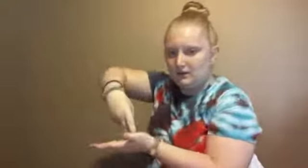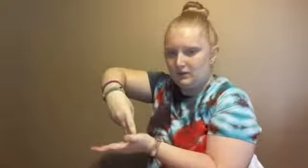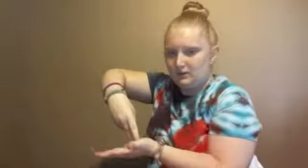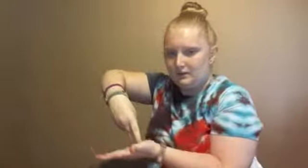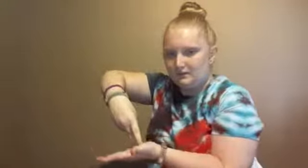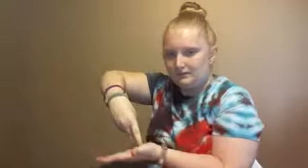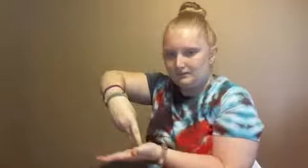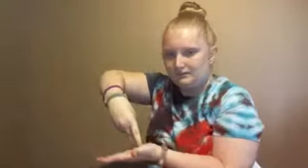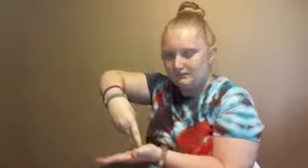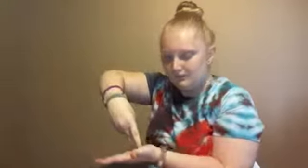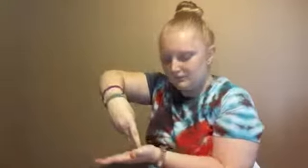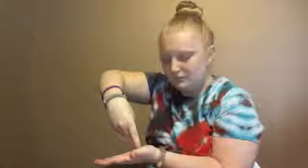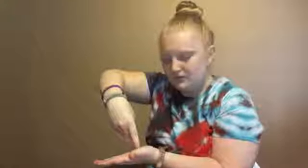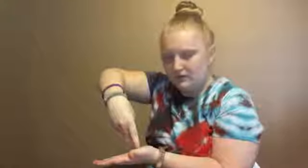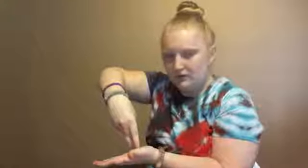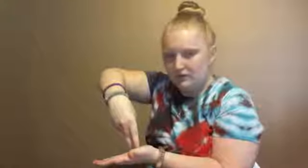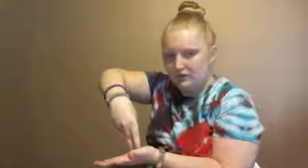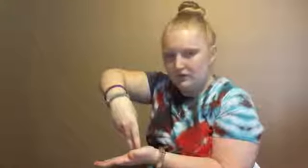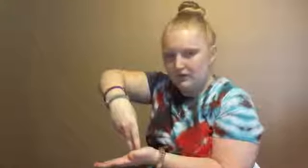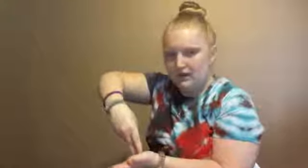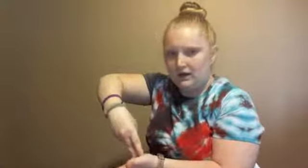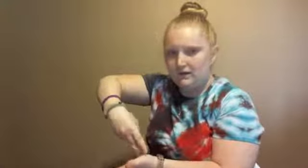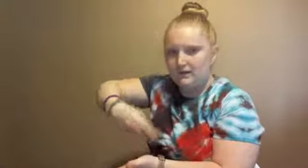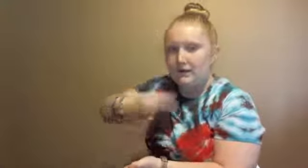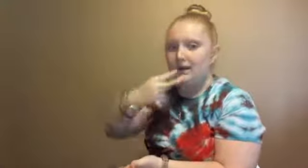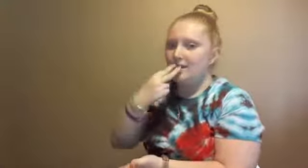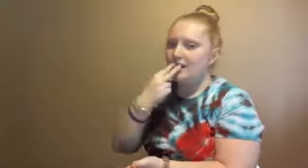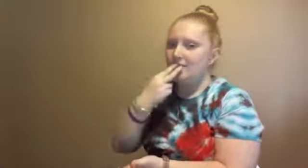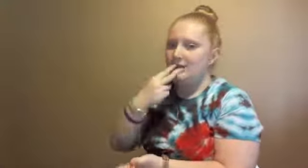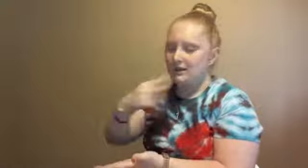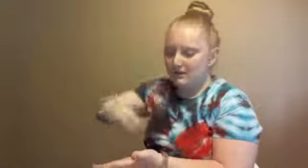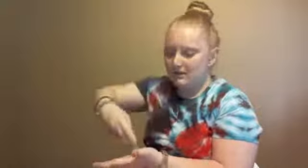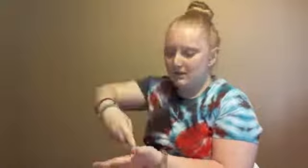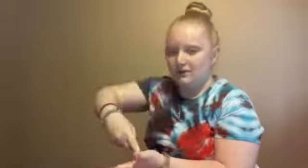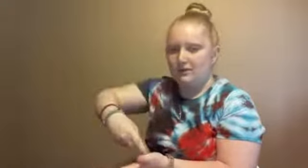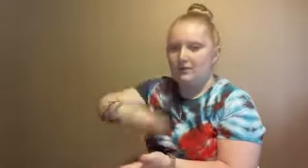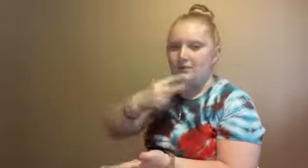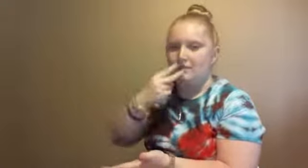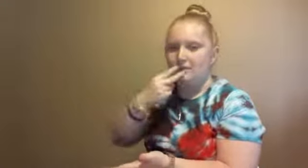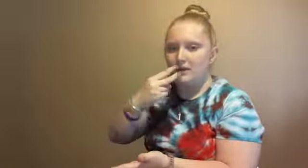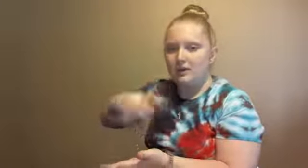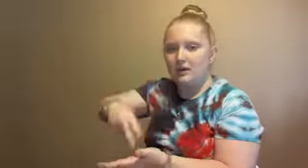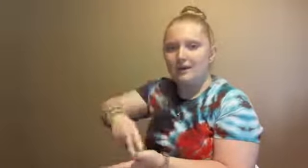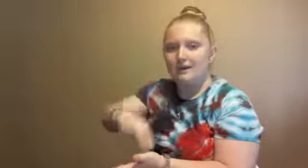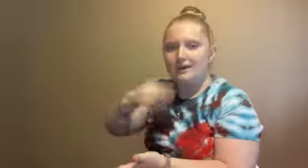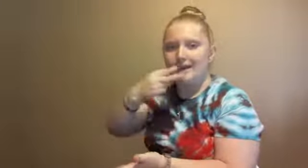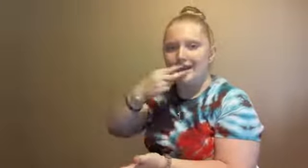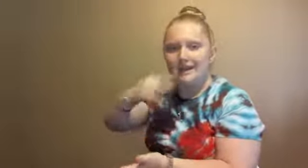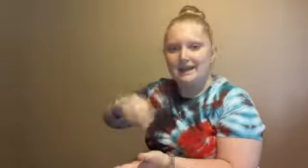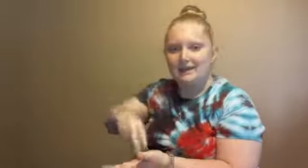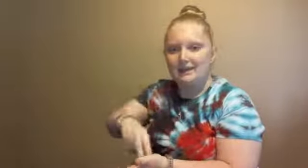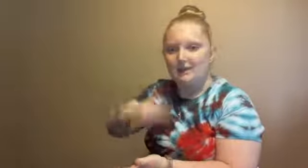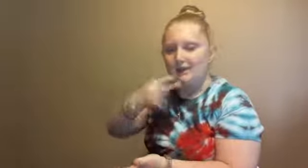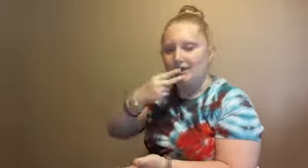to take your 2 fingers and bring them to your mouth. Like you're eating with a fork.